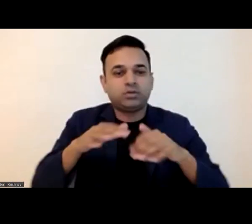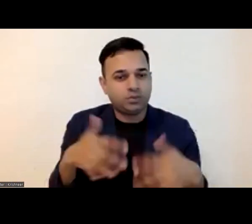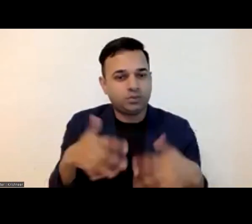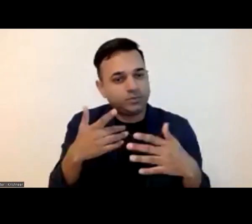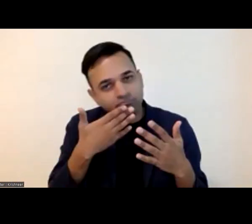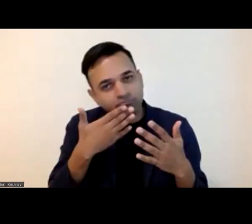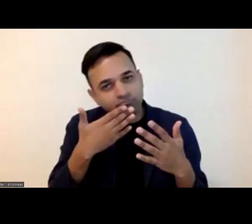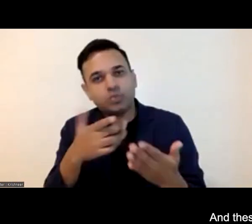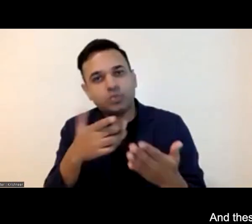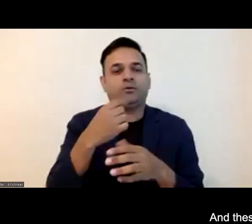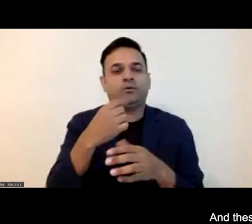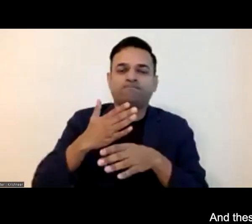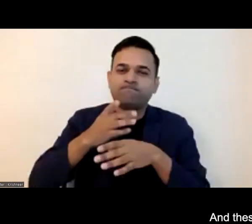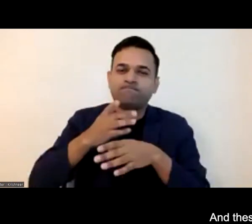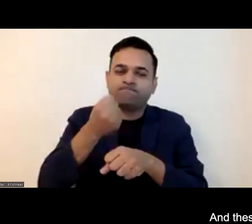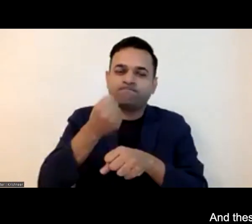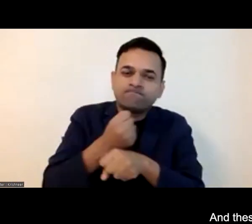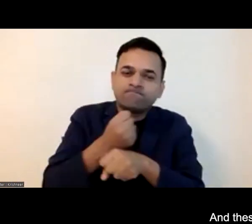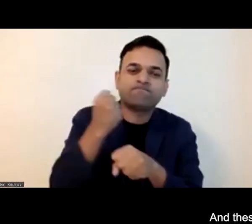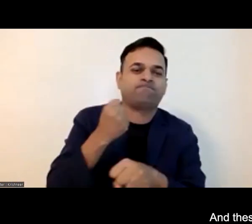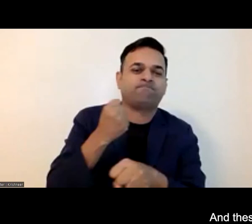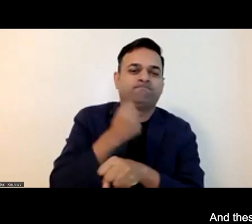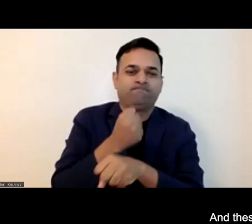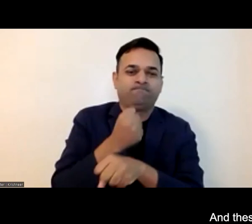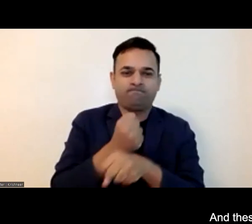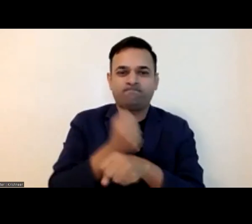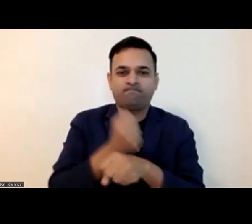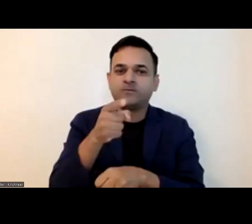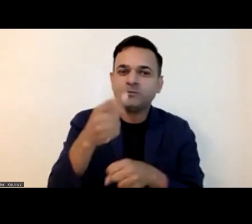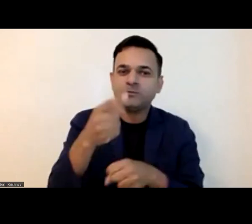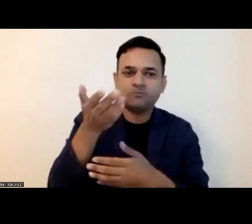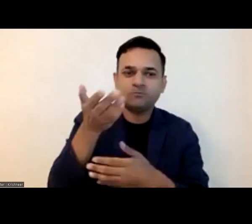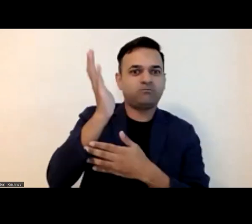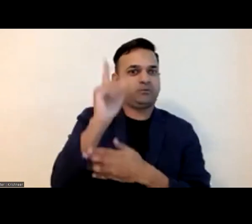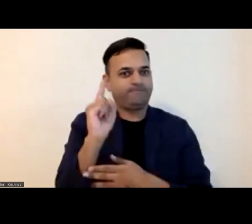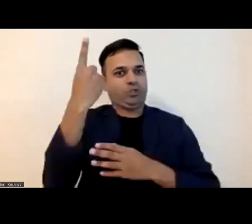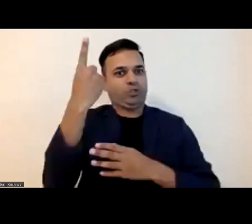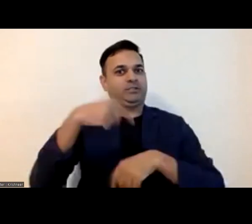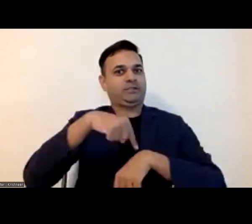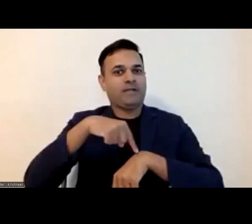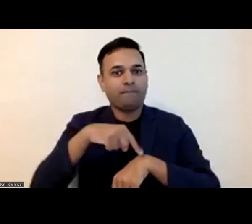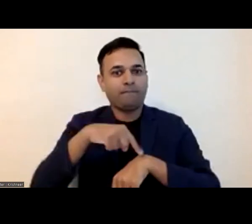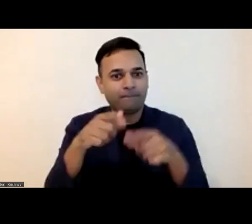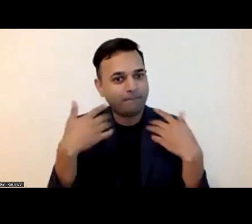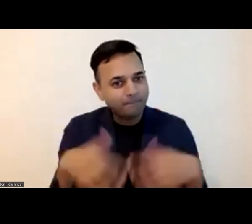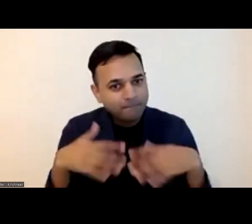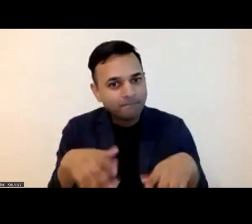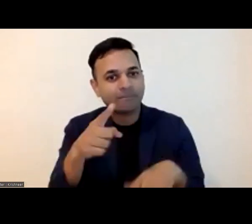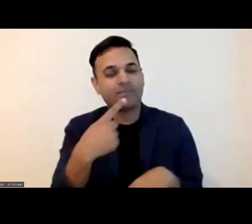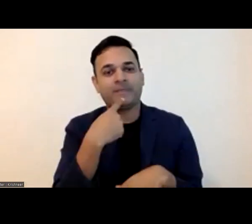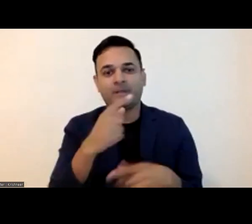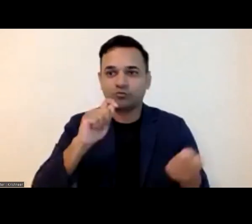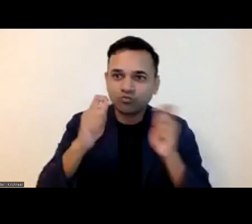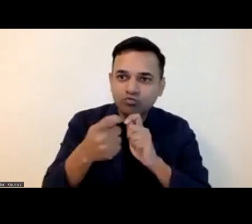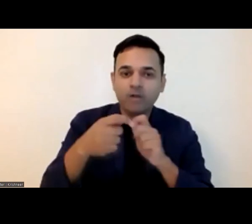disabilities. And these platforms are an opportunity for us to speak about our